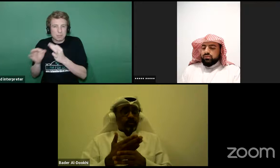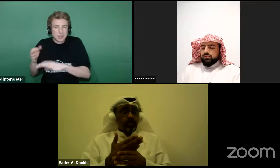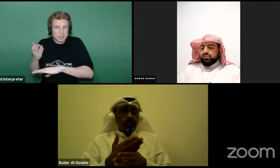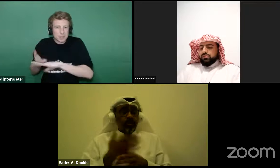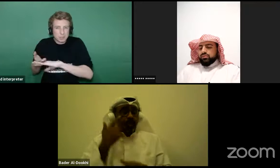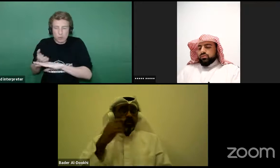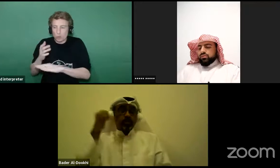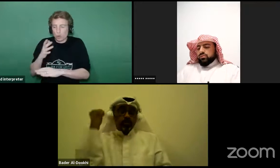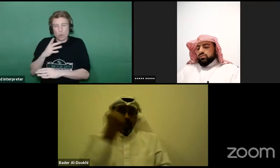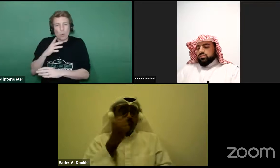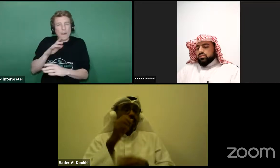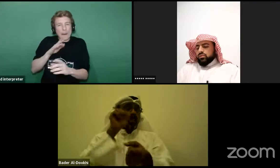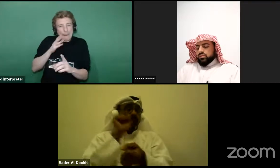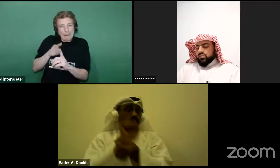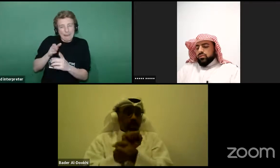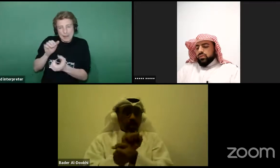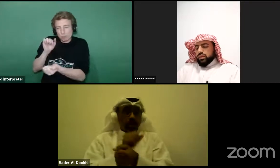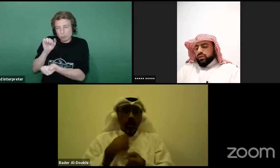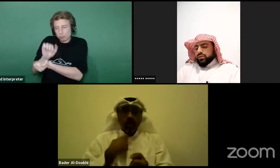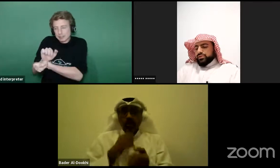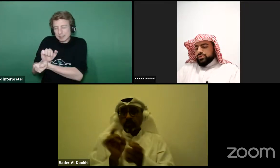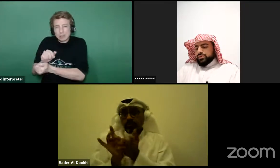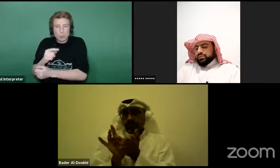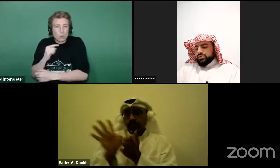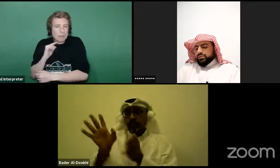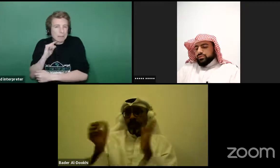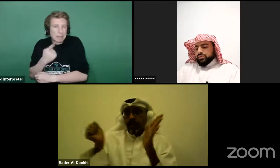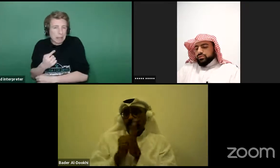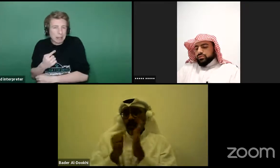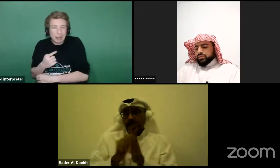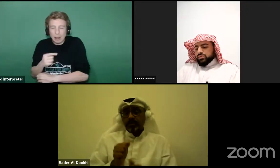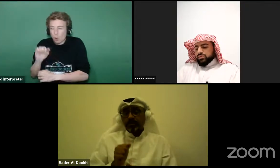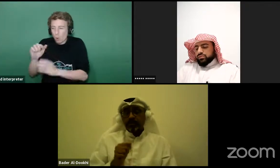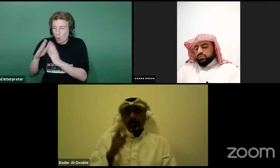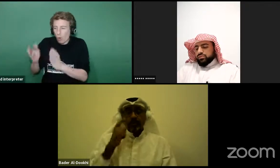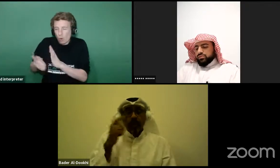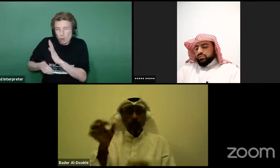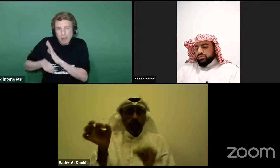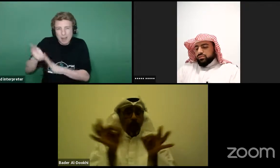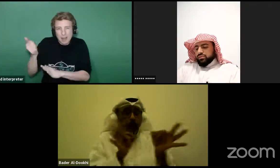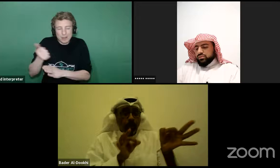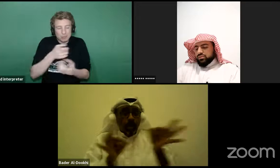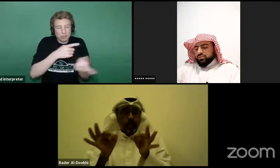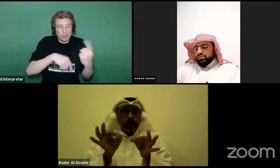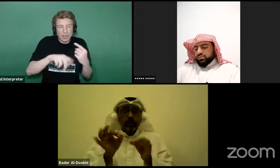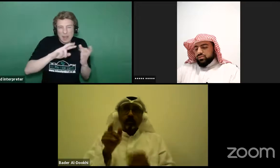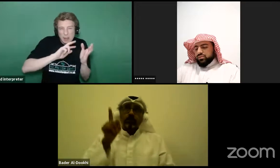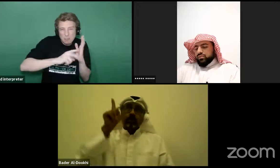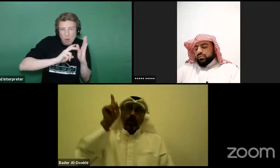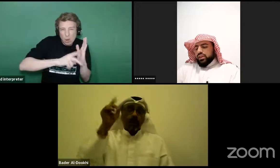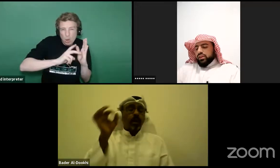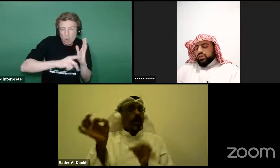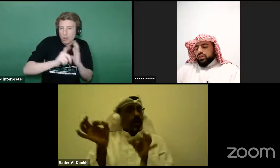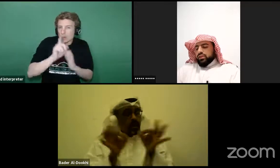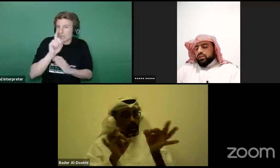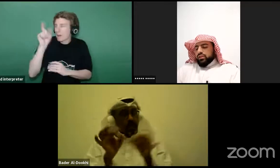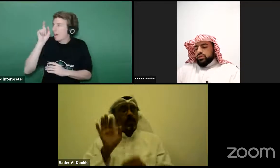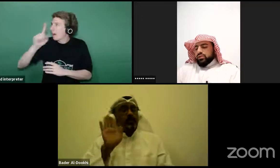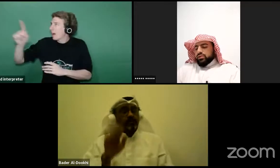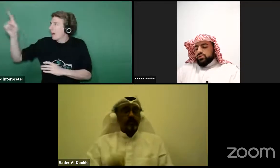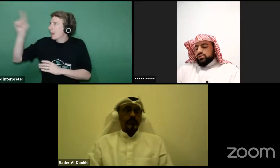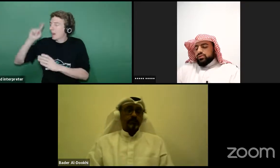you, or to get you out from your home. They were plotting, and Allah too was plotting. And